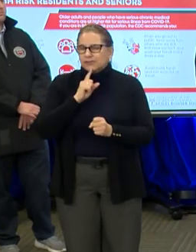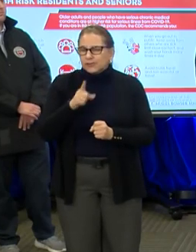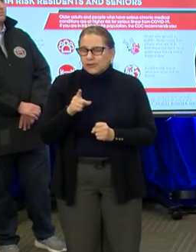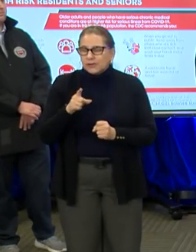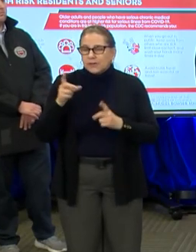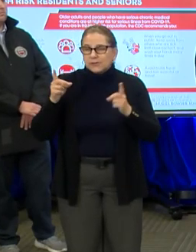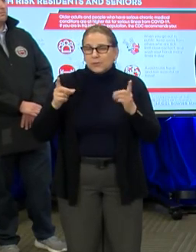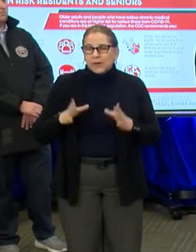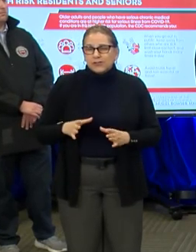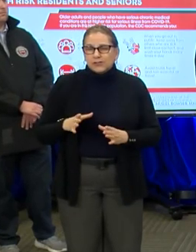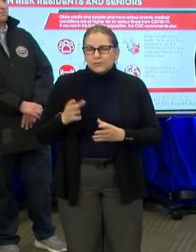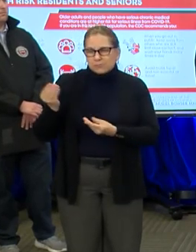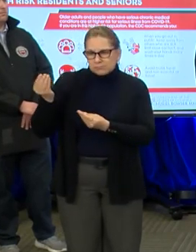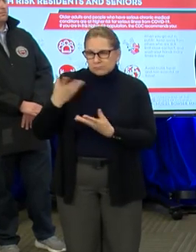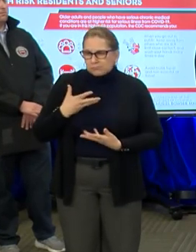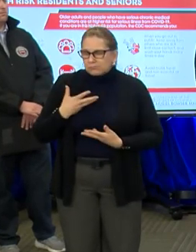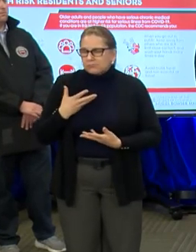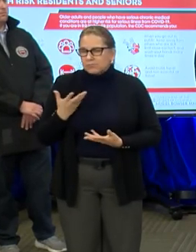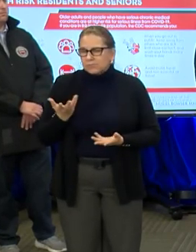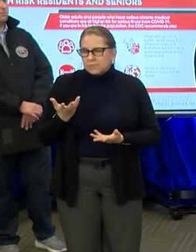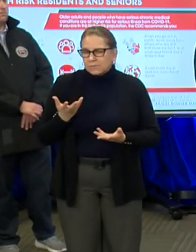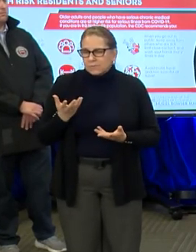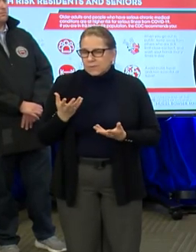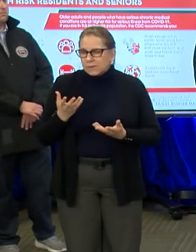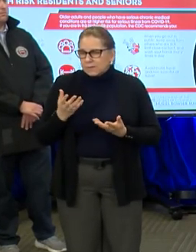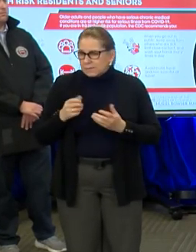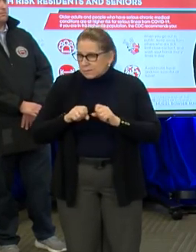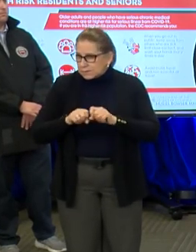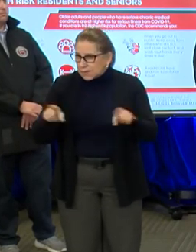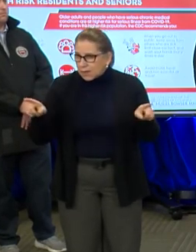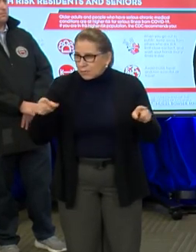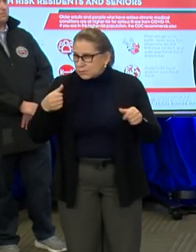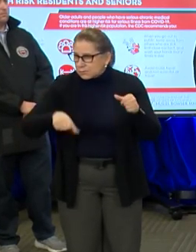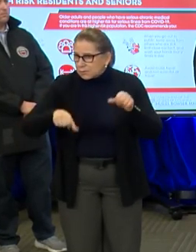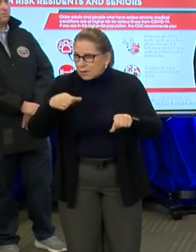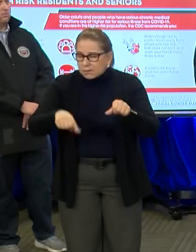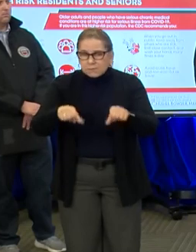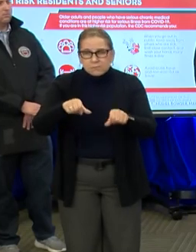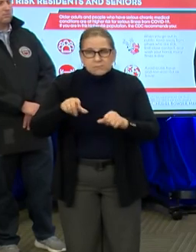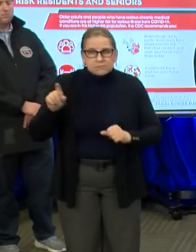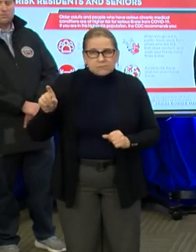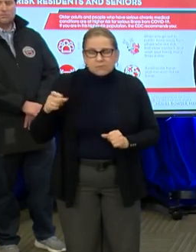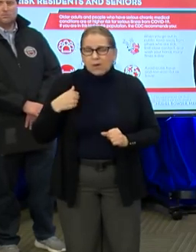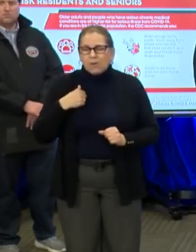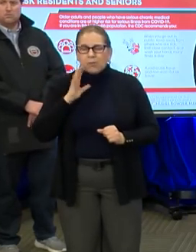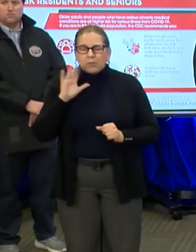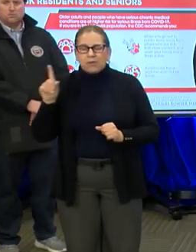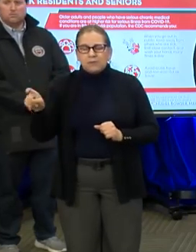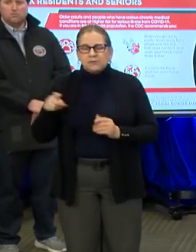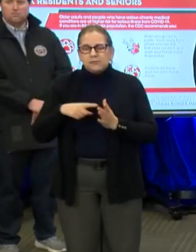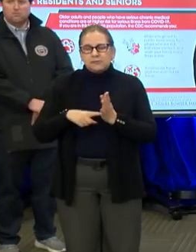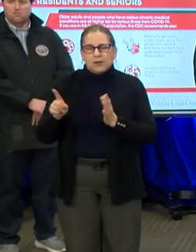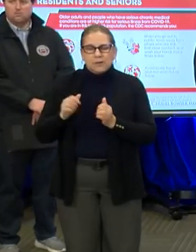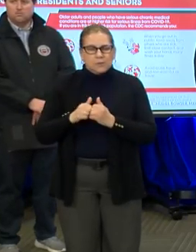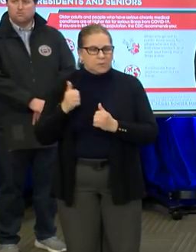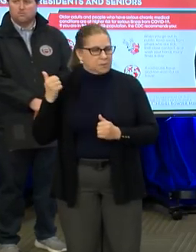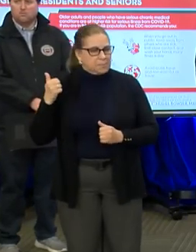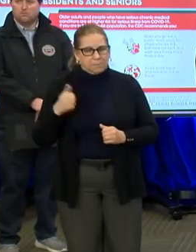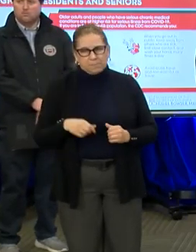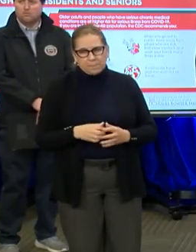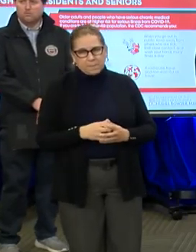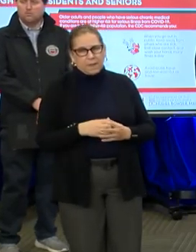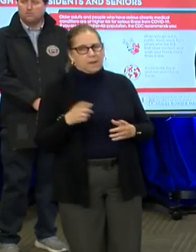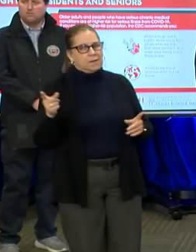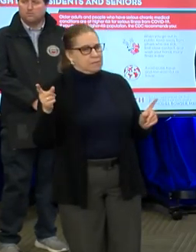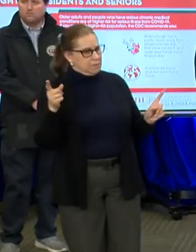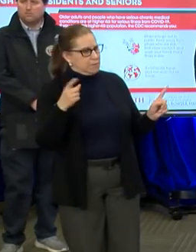us know if there are some communications that have gone out, and we will update that. Sam? Yeah, I was just wanting to make get clear. It's not